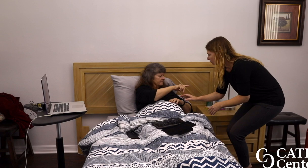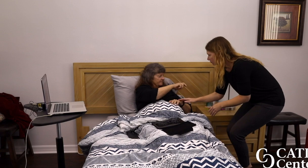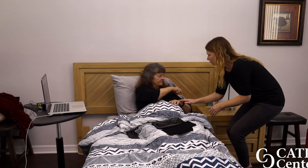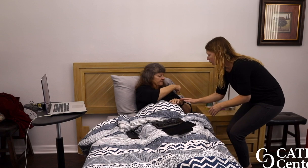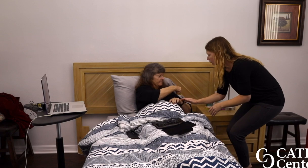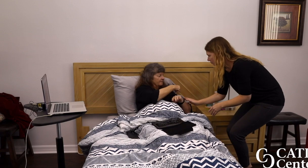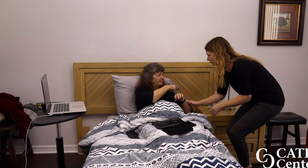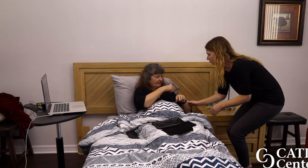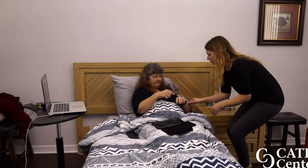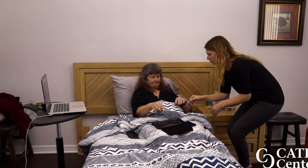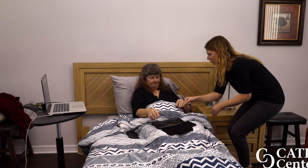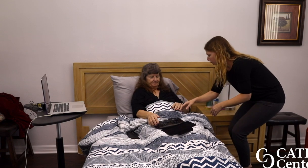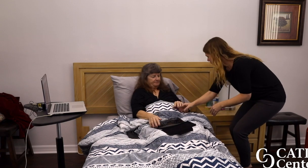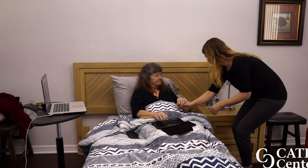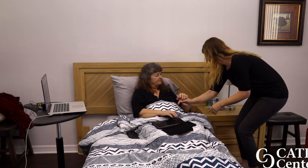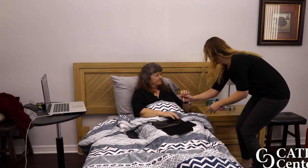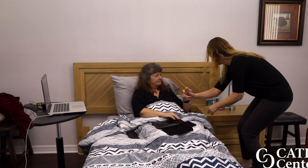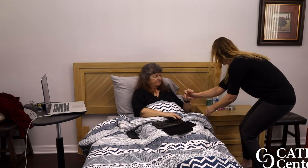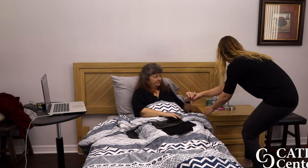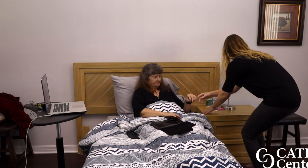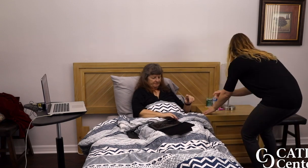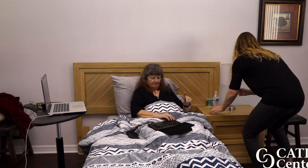"Can you sit at the side of the bed?"